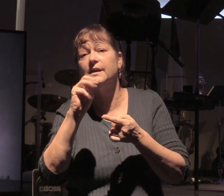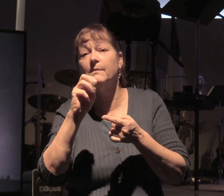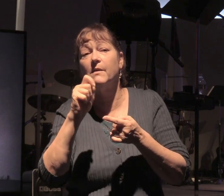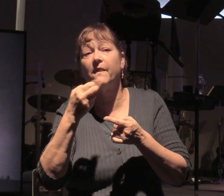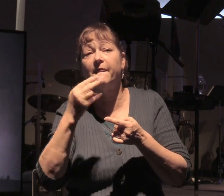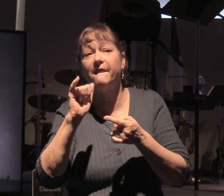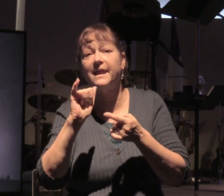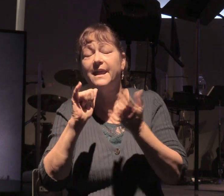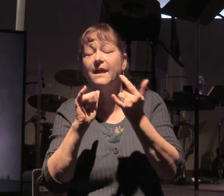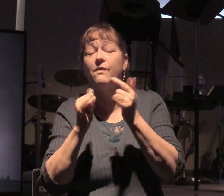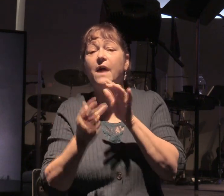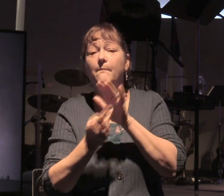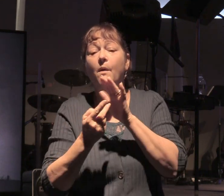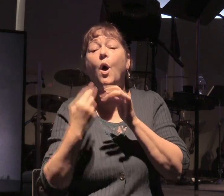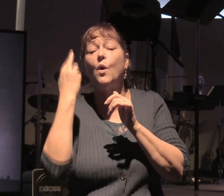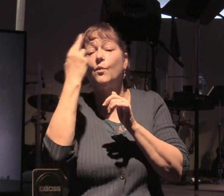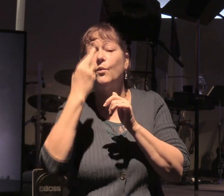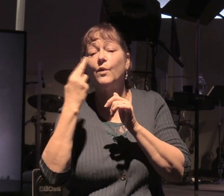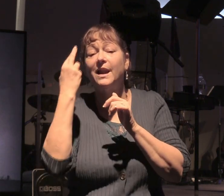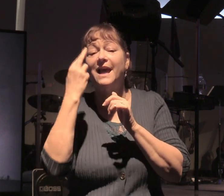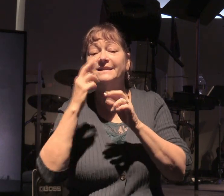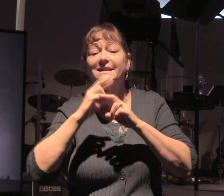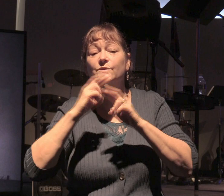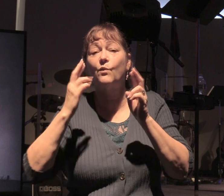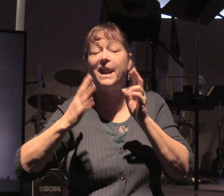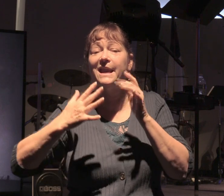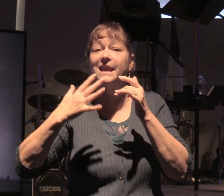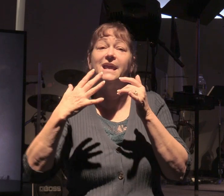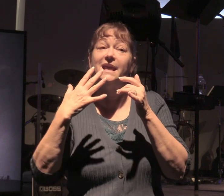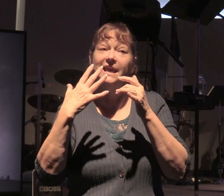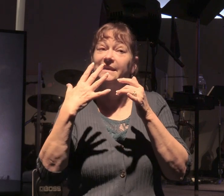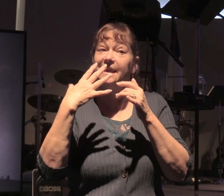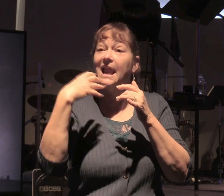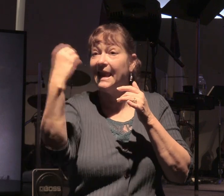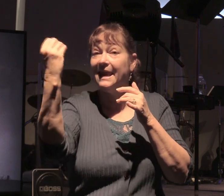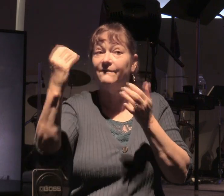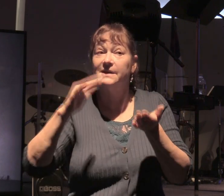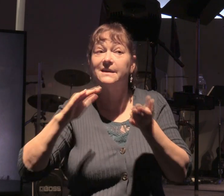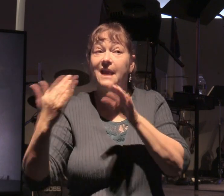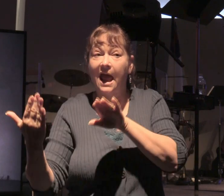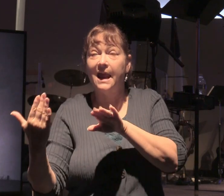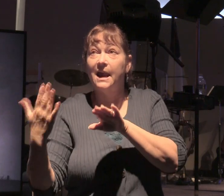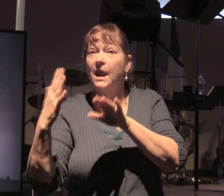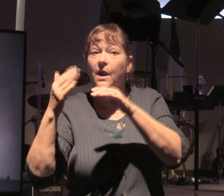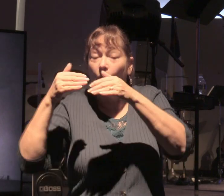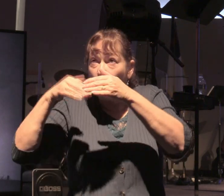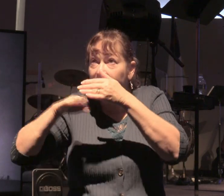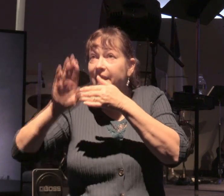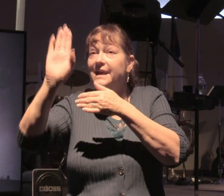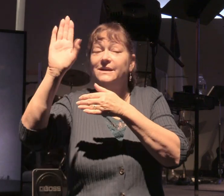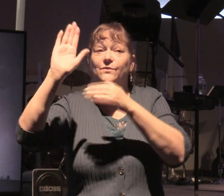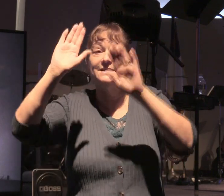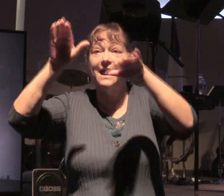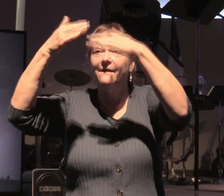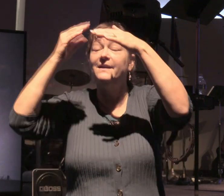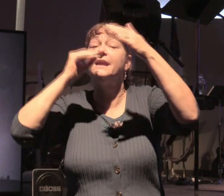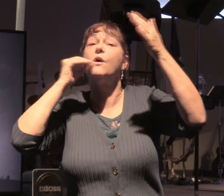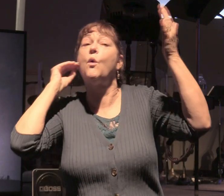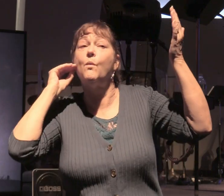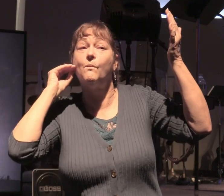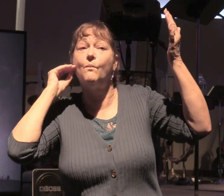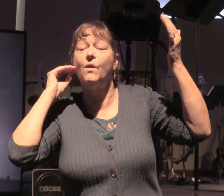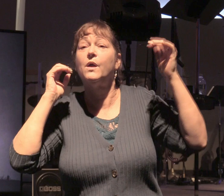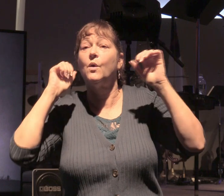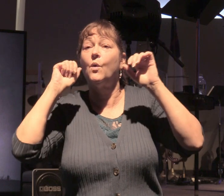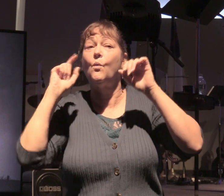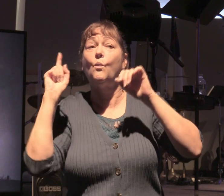realizes that he is on the verge of leaving active duty and heading into his heavenly home where